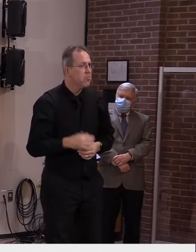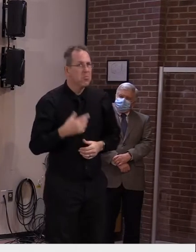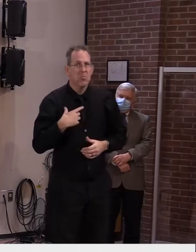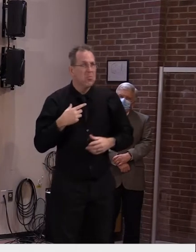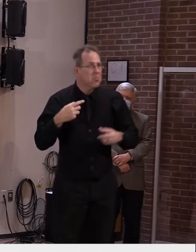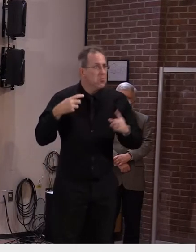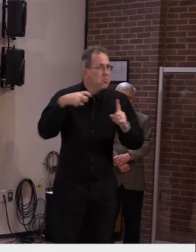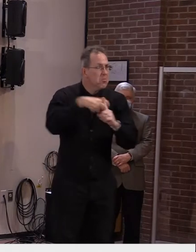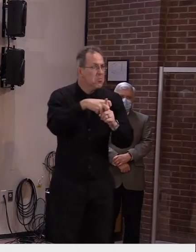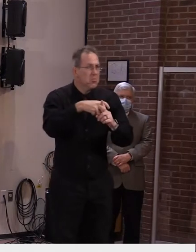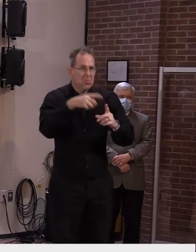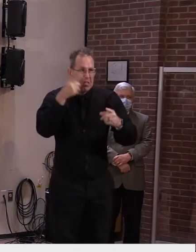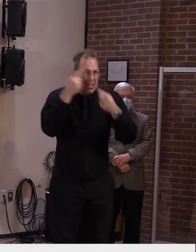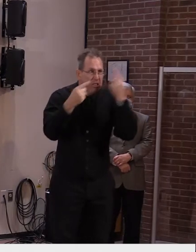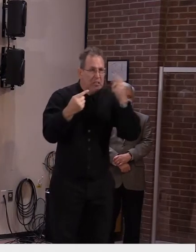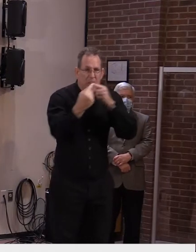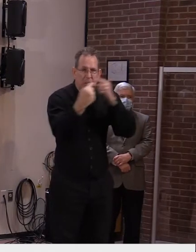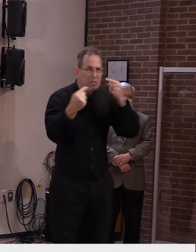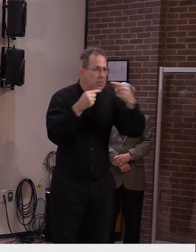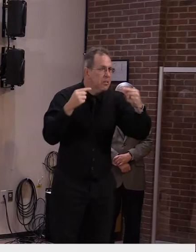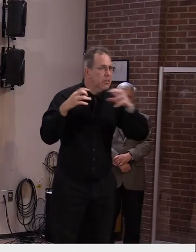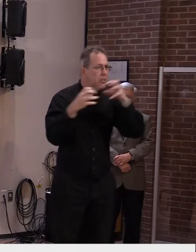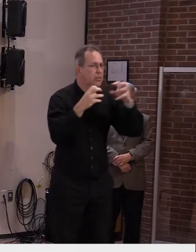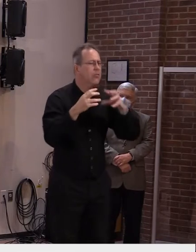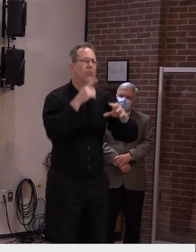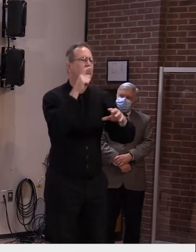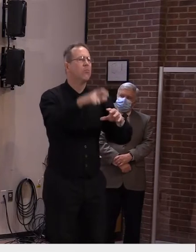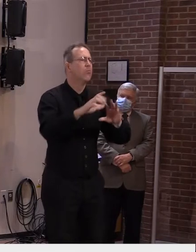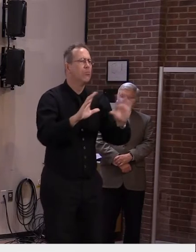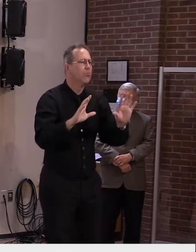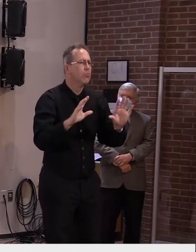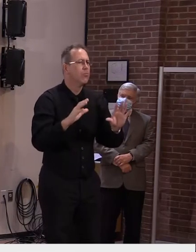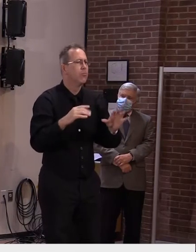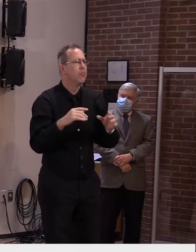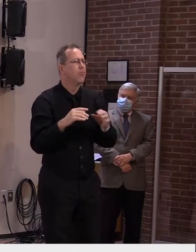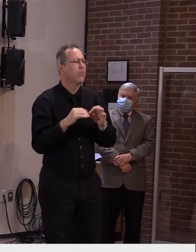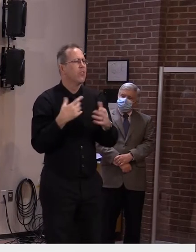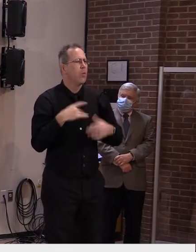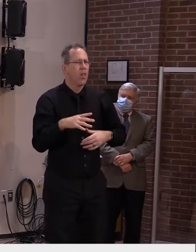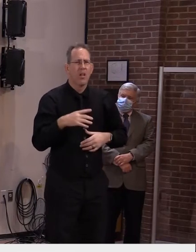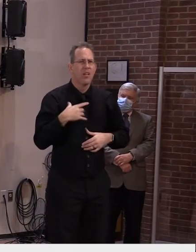not keep focusing on the controversial mask mandate.